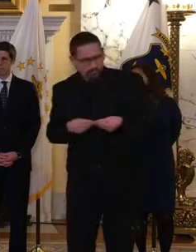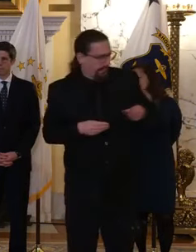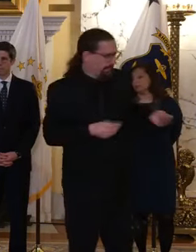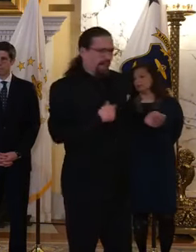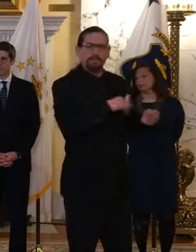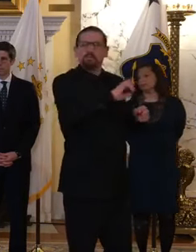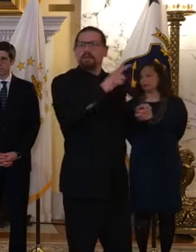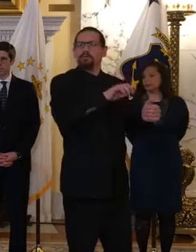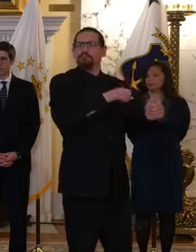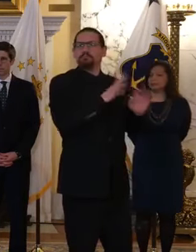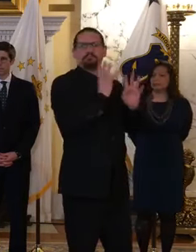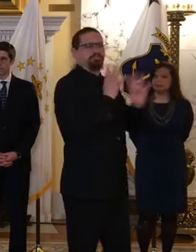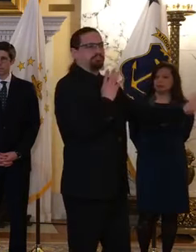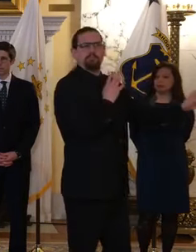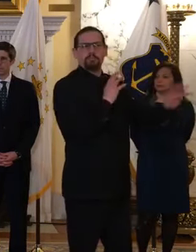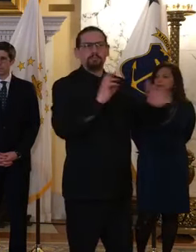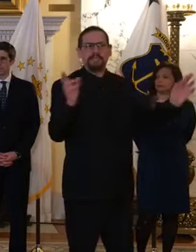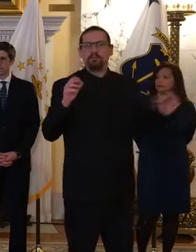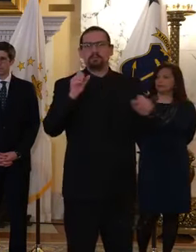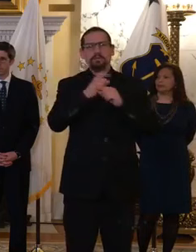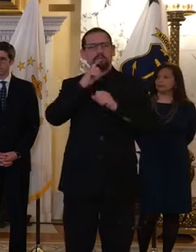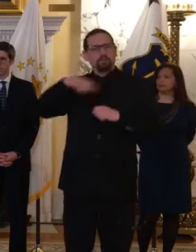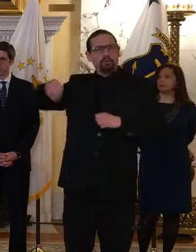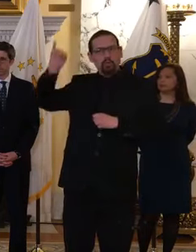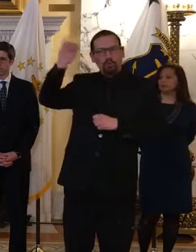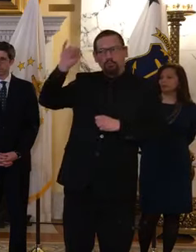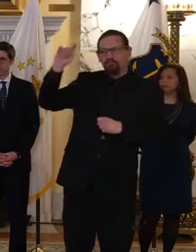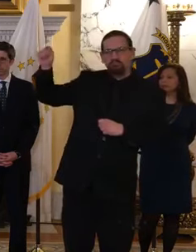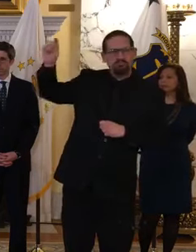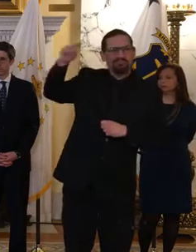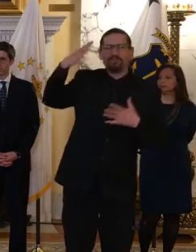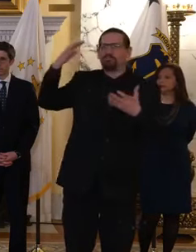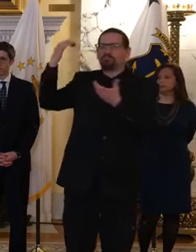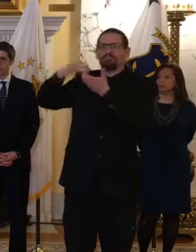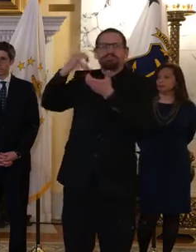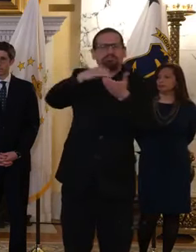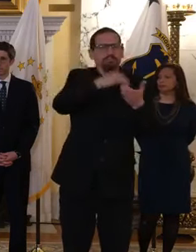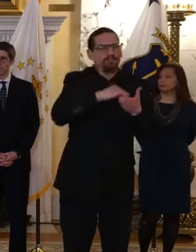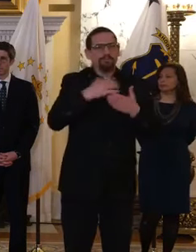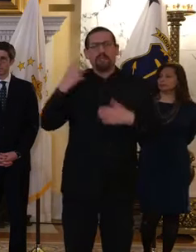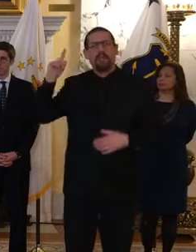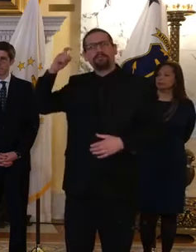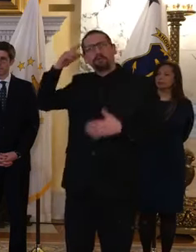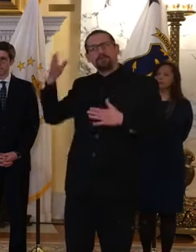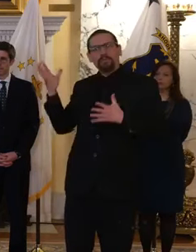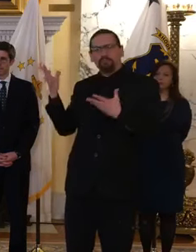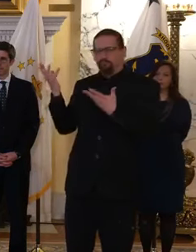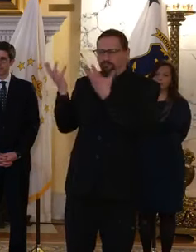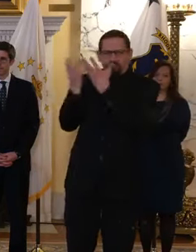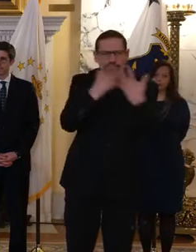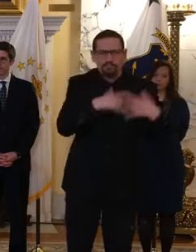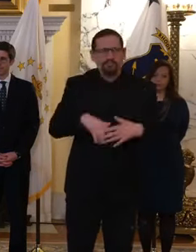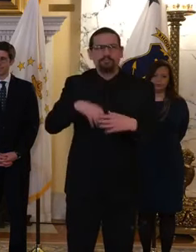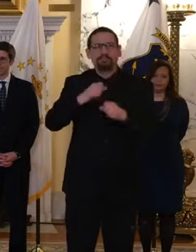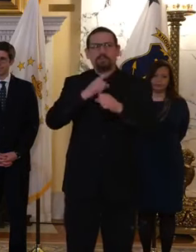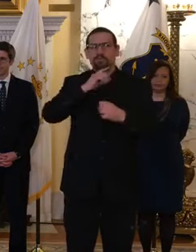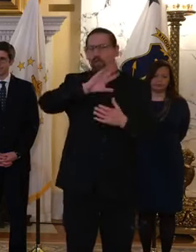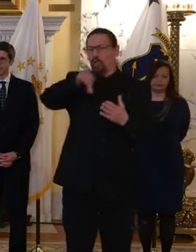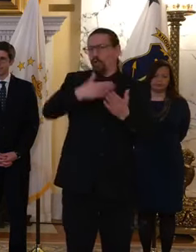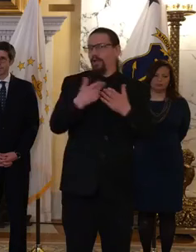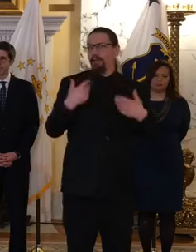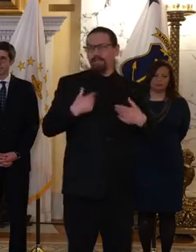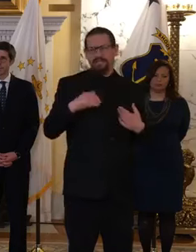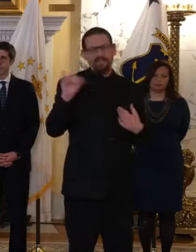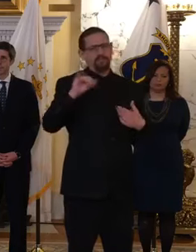insurance partners. We are working to make sure that all patients, most of whom are insured, thanks to the